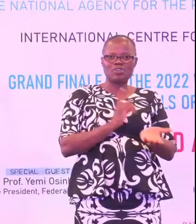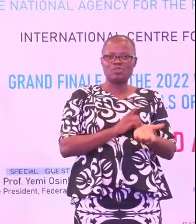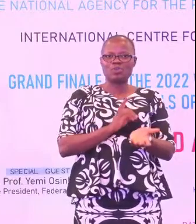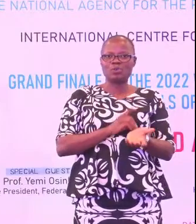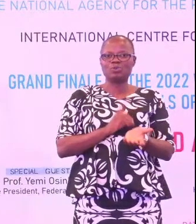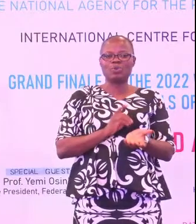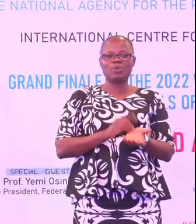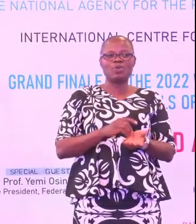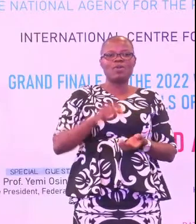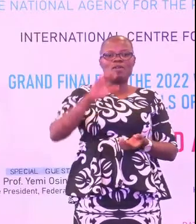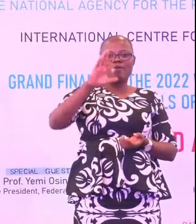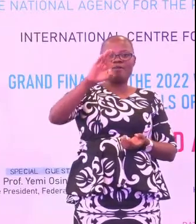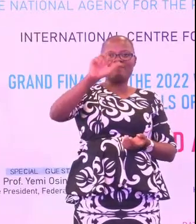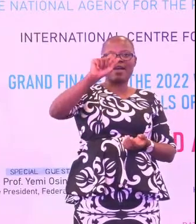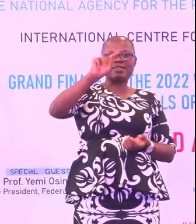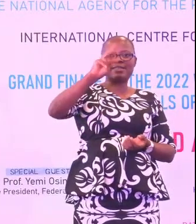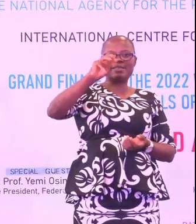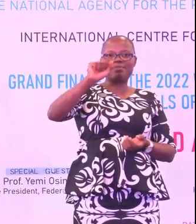Fatima Waziri,